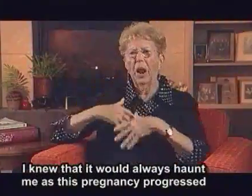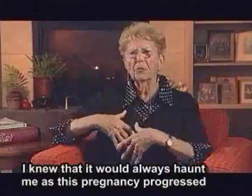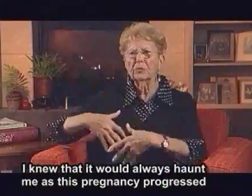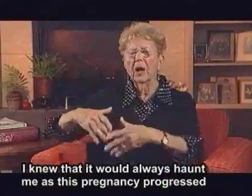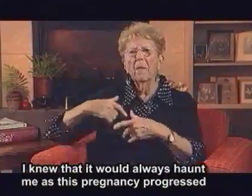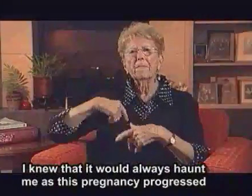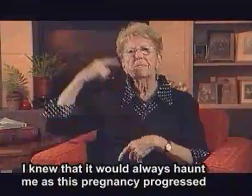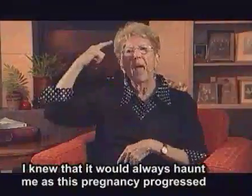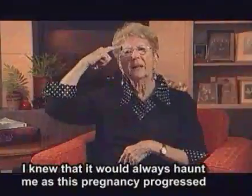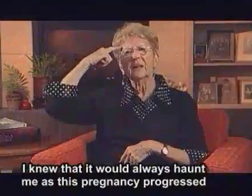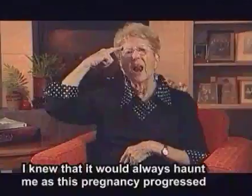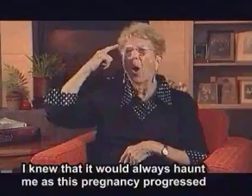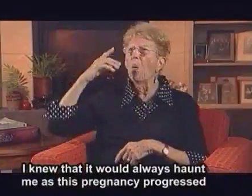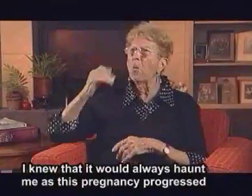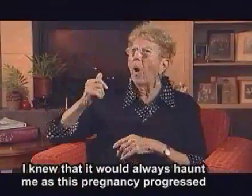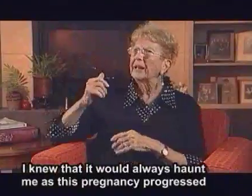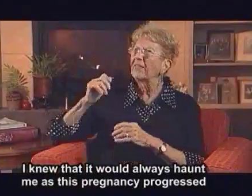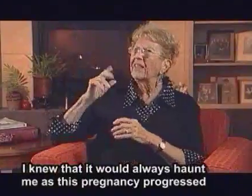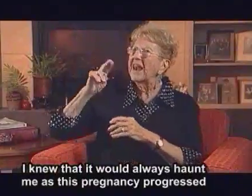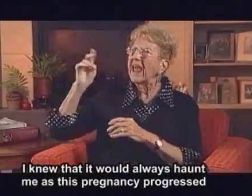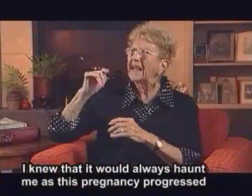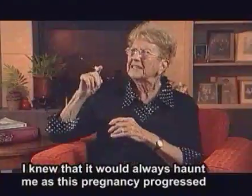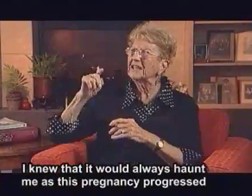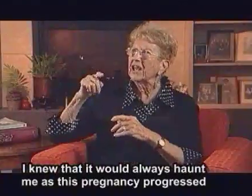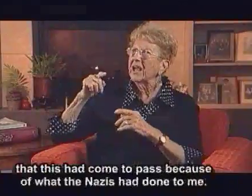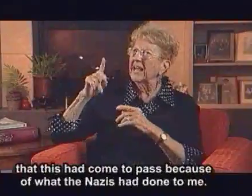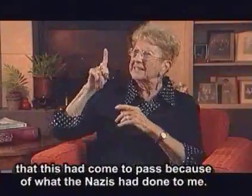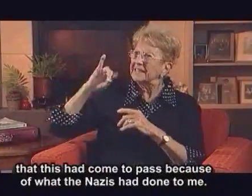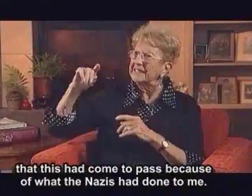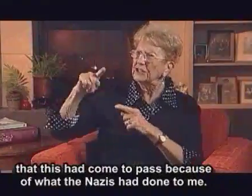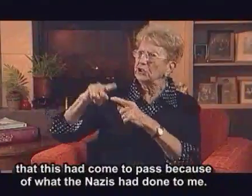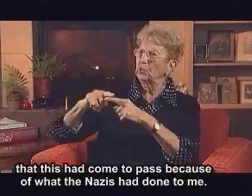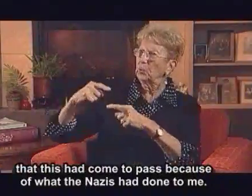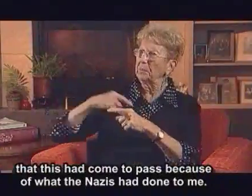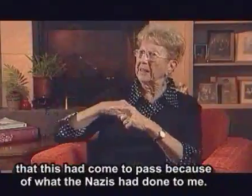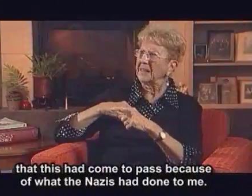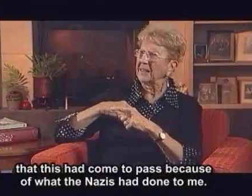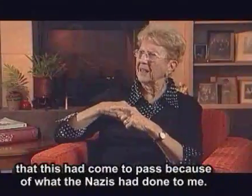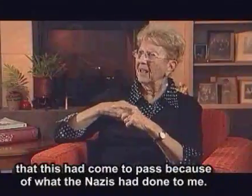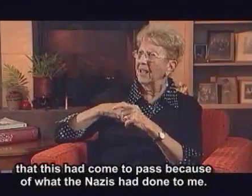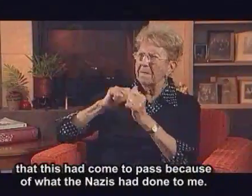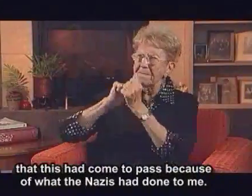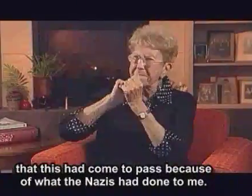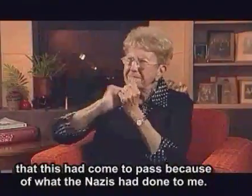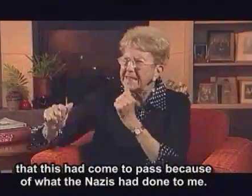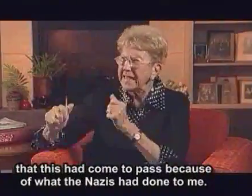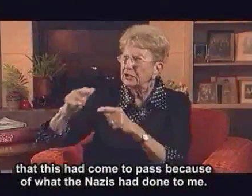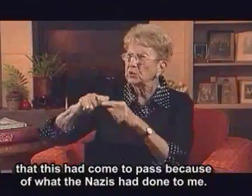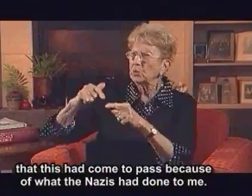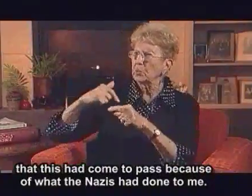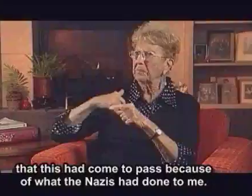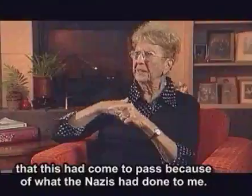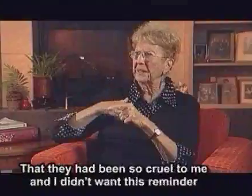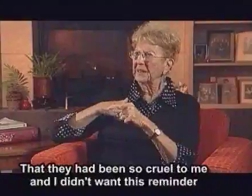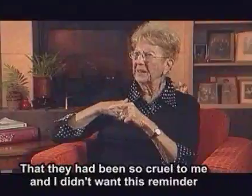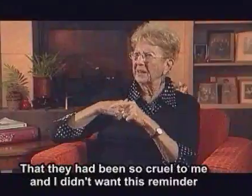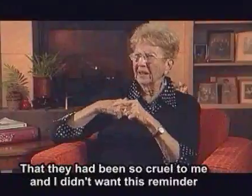I knew that it would always haunt me as this pregnancy progressed, that this had come to pass because of what the Nazis had done to me, that they had been